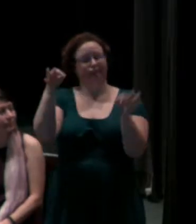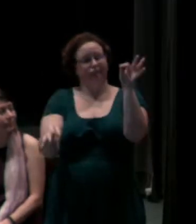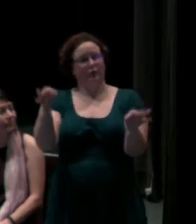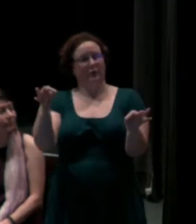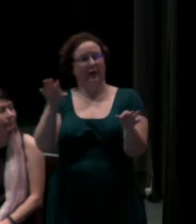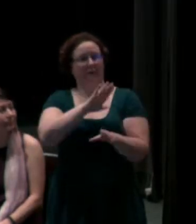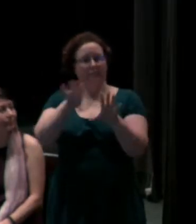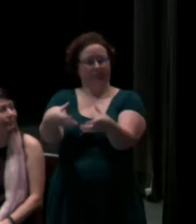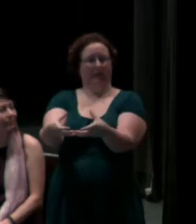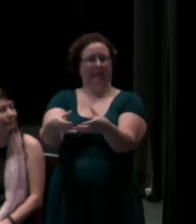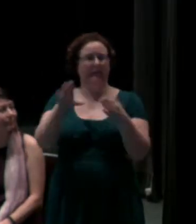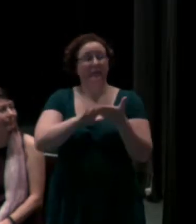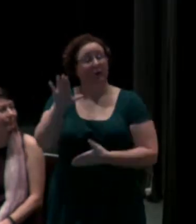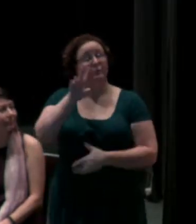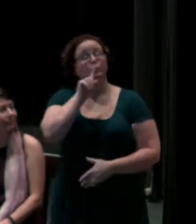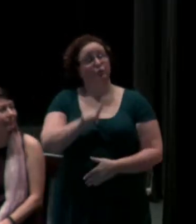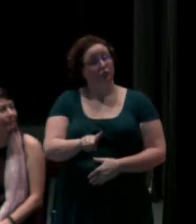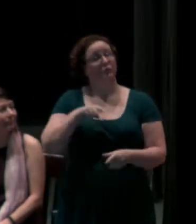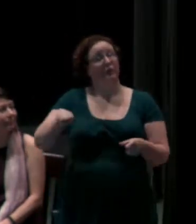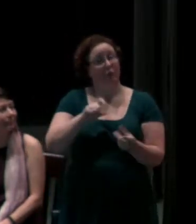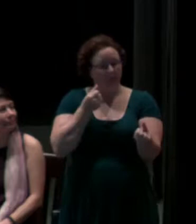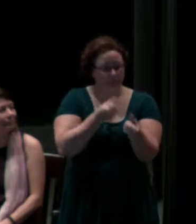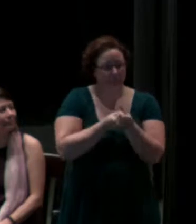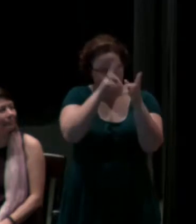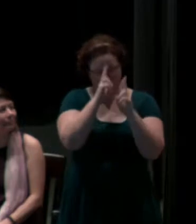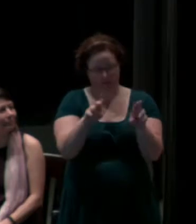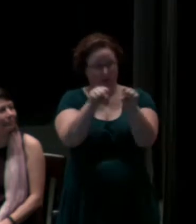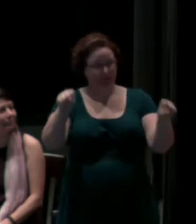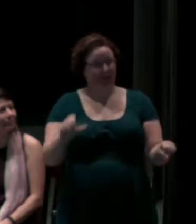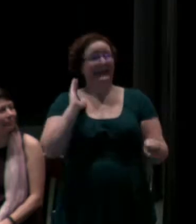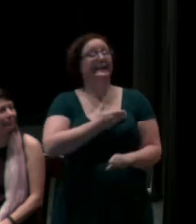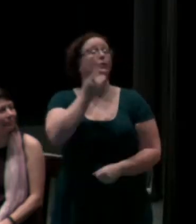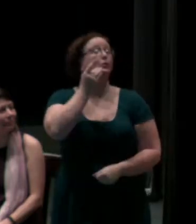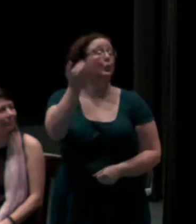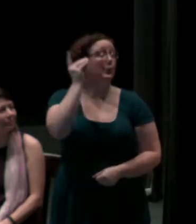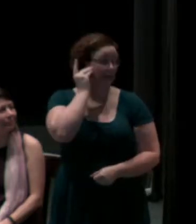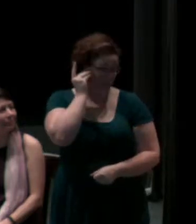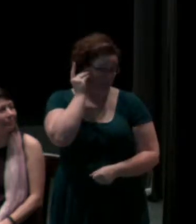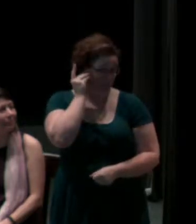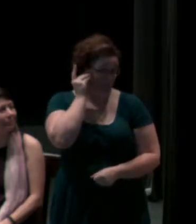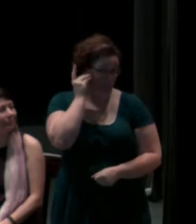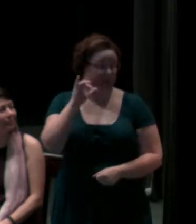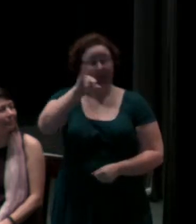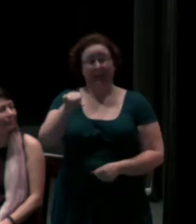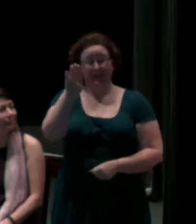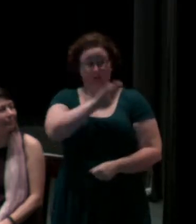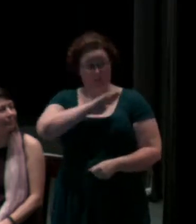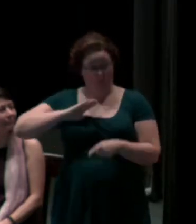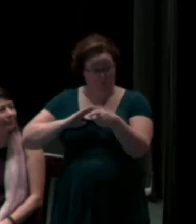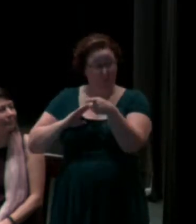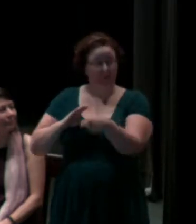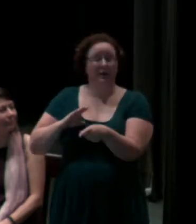which ensures that students uphold the standards of the honor system within our residence halls. Judicial Board is one of the organizations